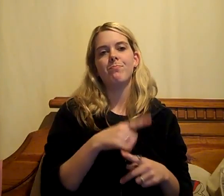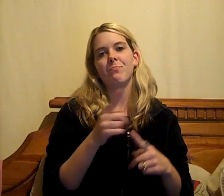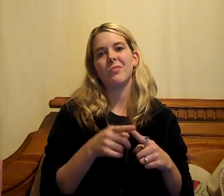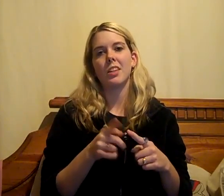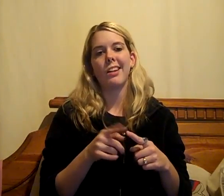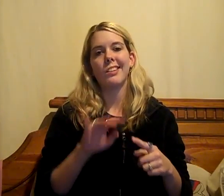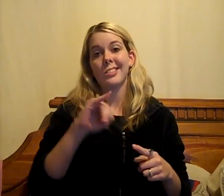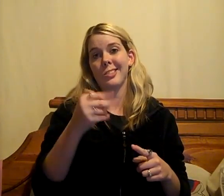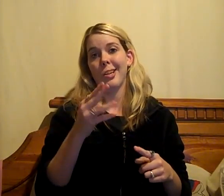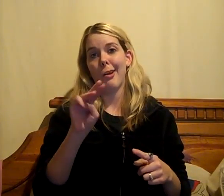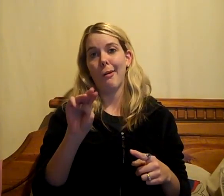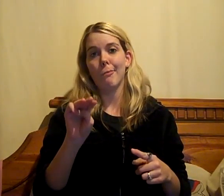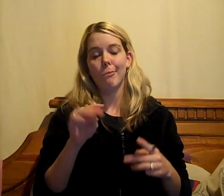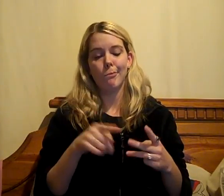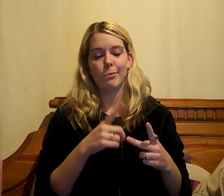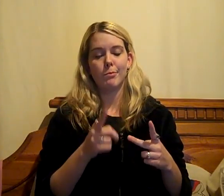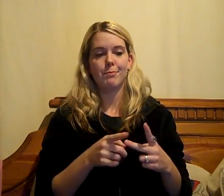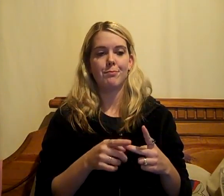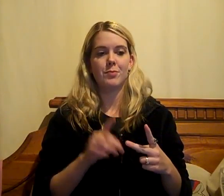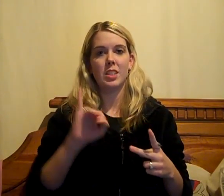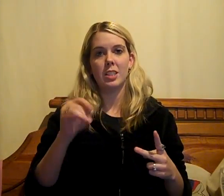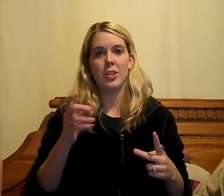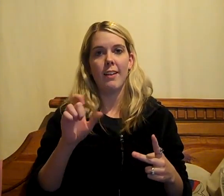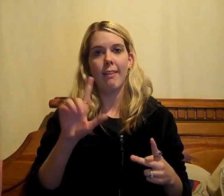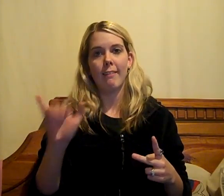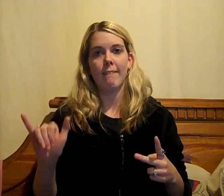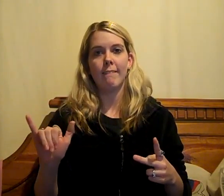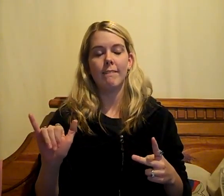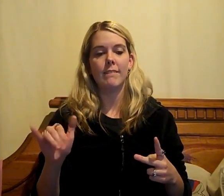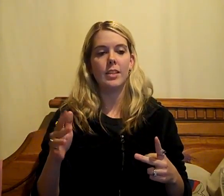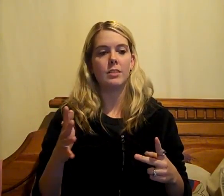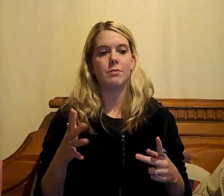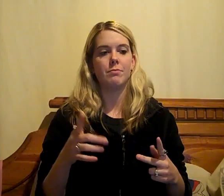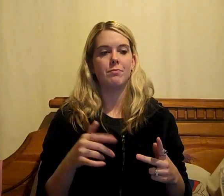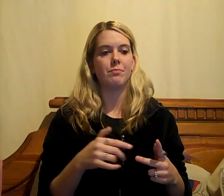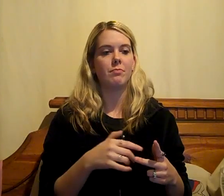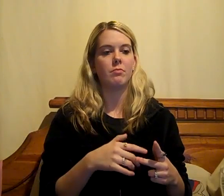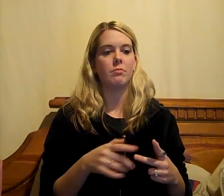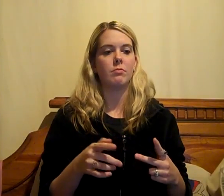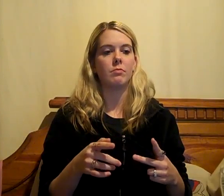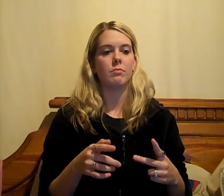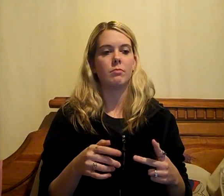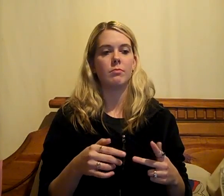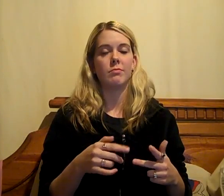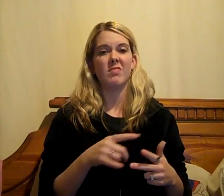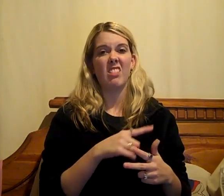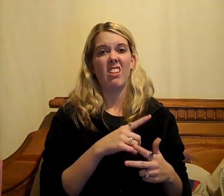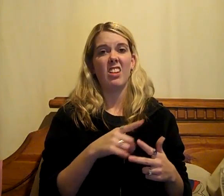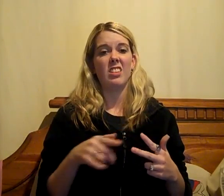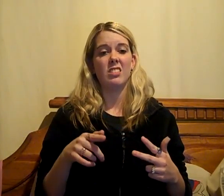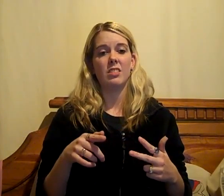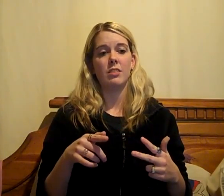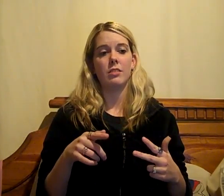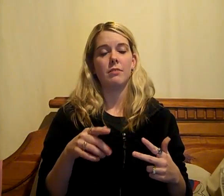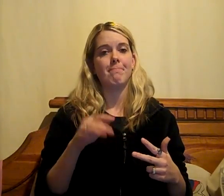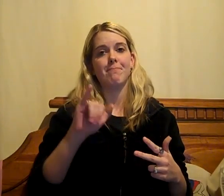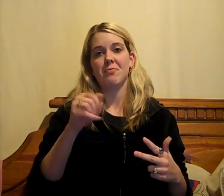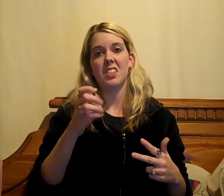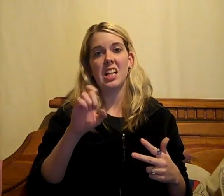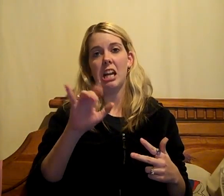jam, raspberry jam, any sort, like grape jam, any sort of jam or jelly that you have in your house will also work. It'll be sticky, but I